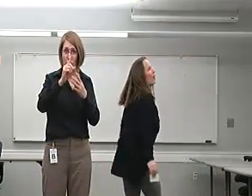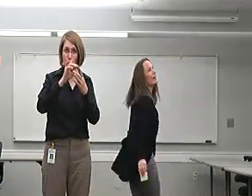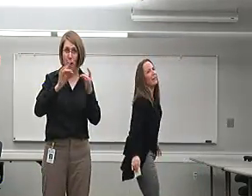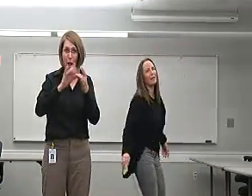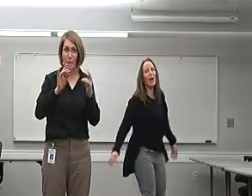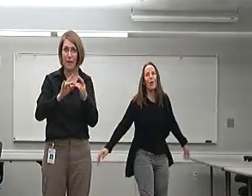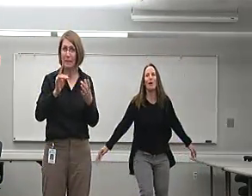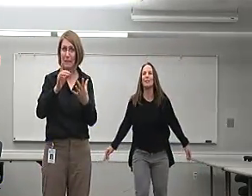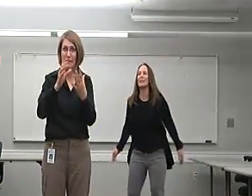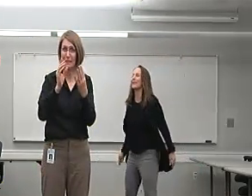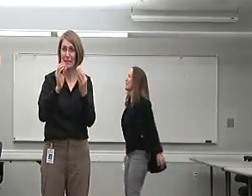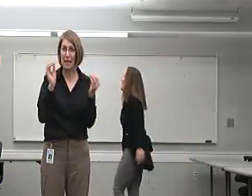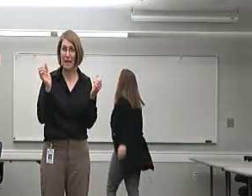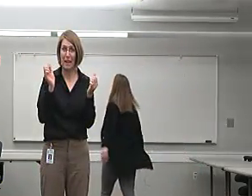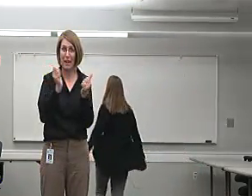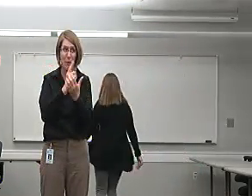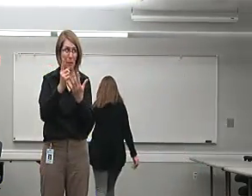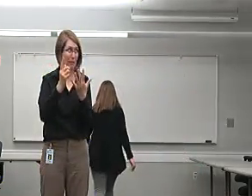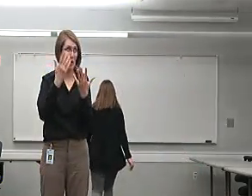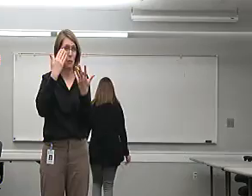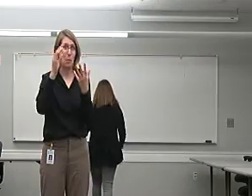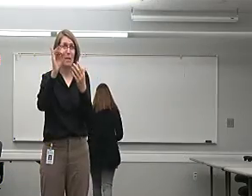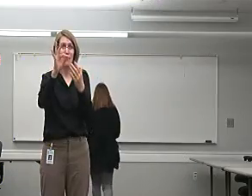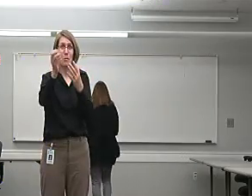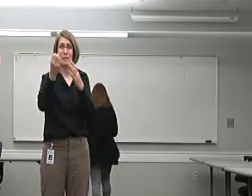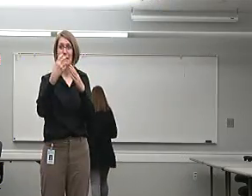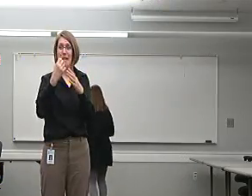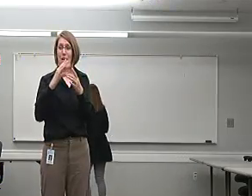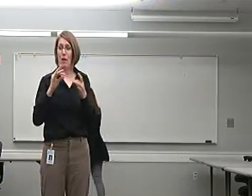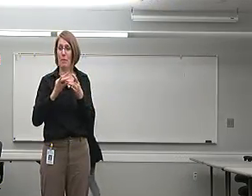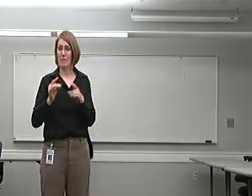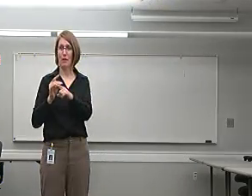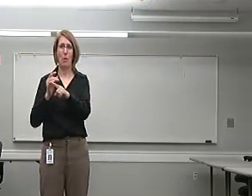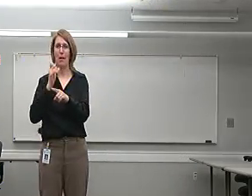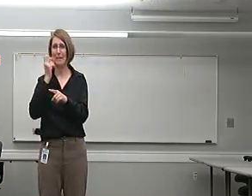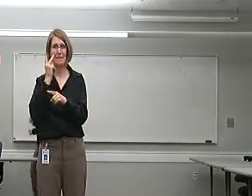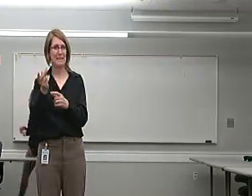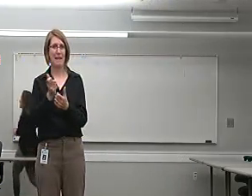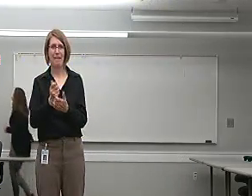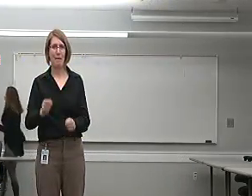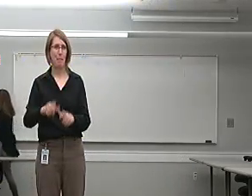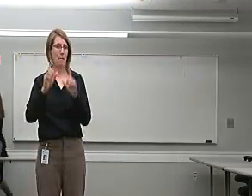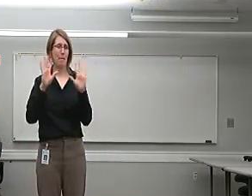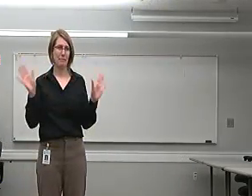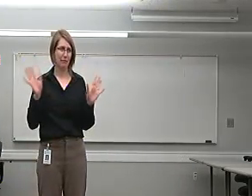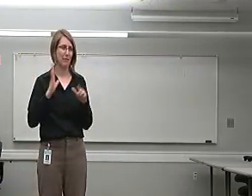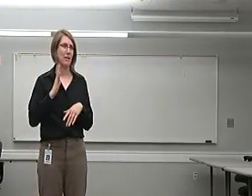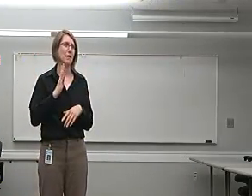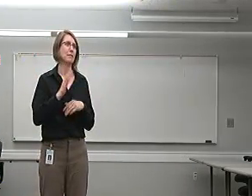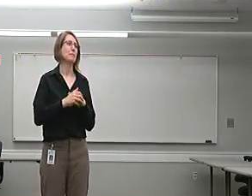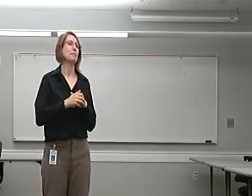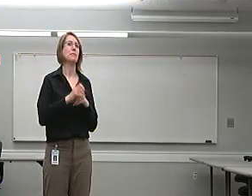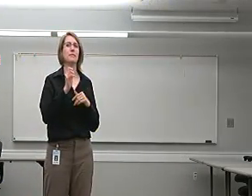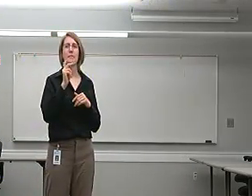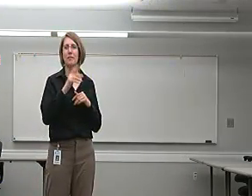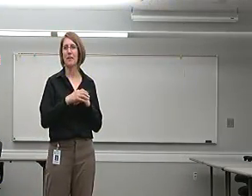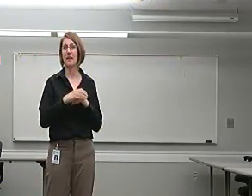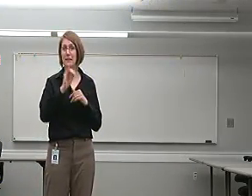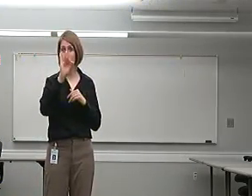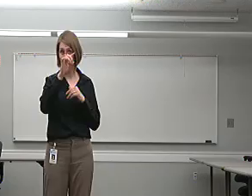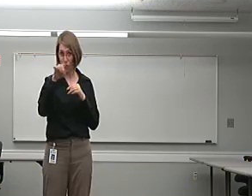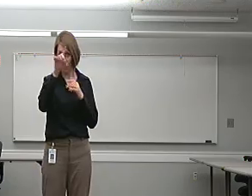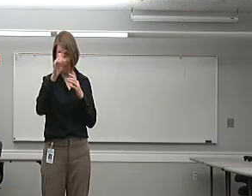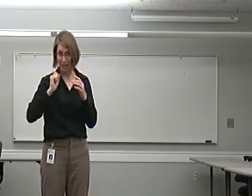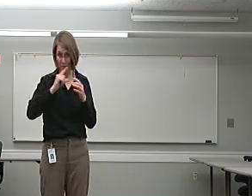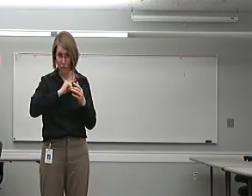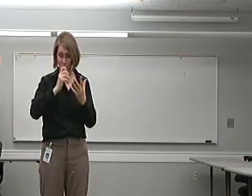one's listening. I haven't seen anything pop Okay, up yet. good job. I wanted to make sure that they were like, nice. They're